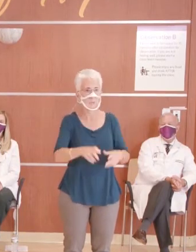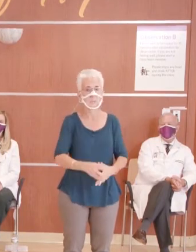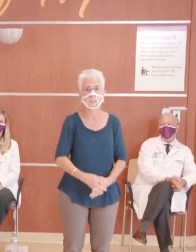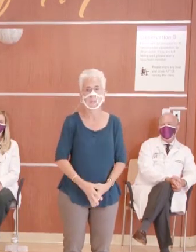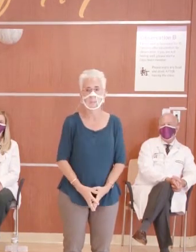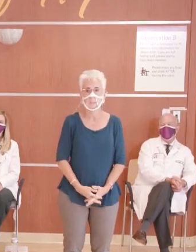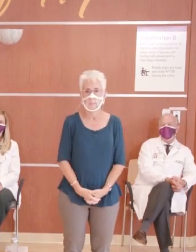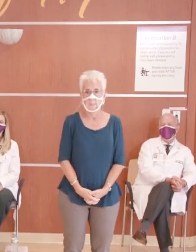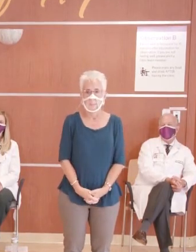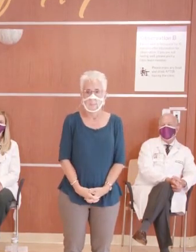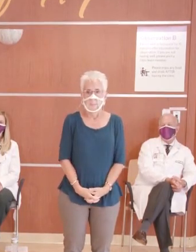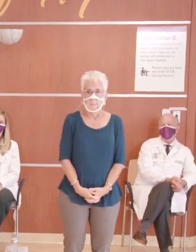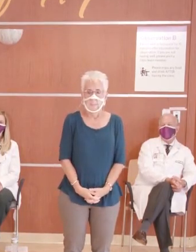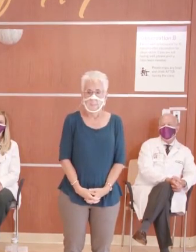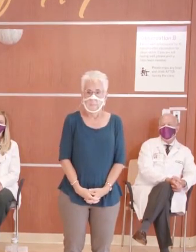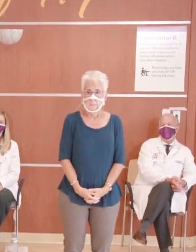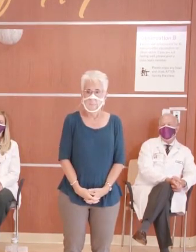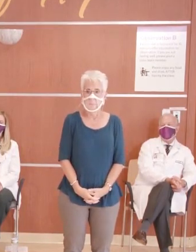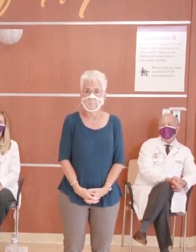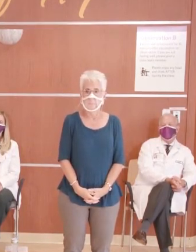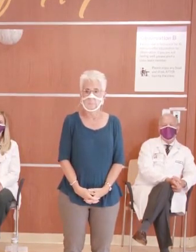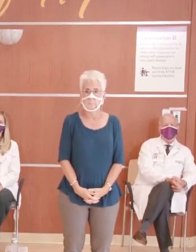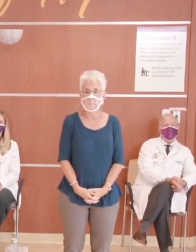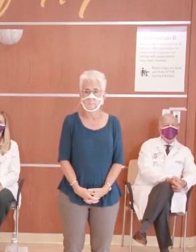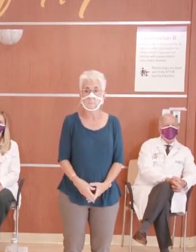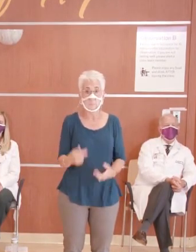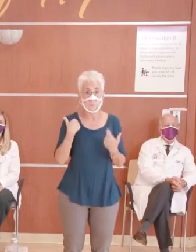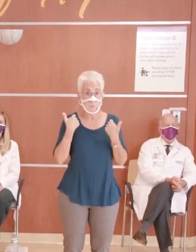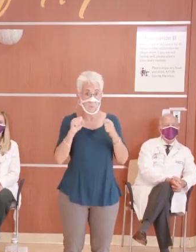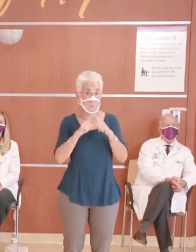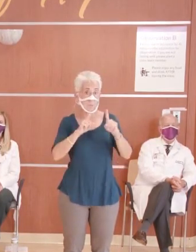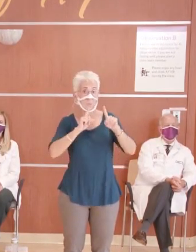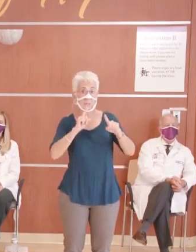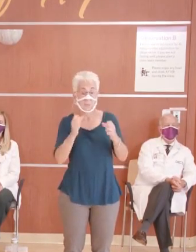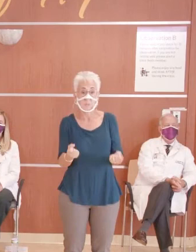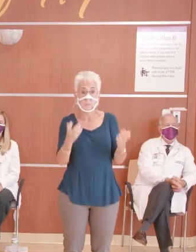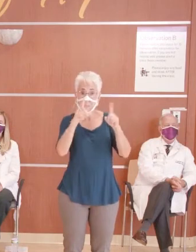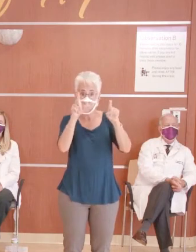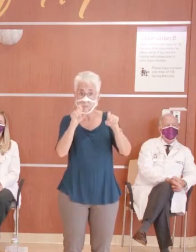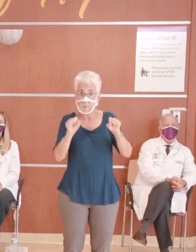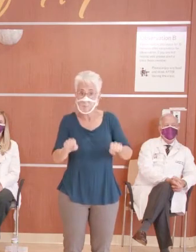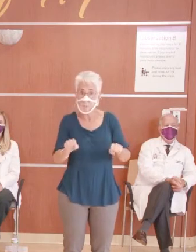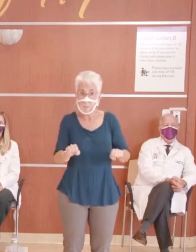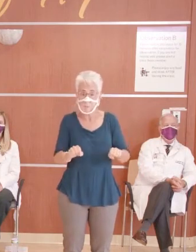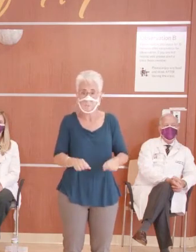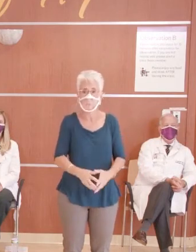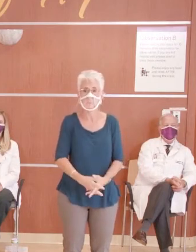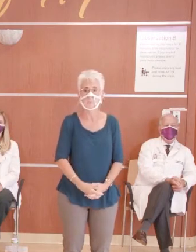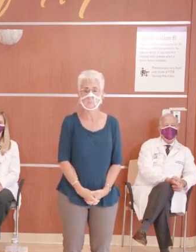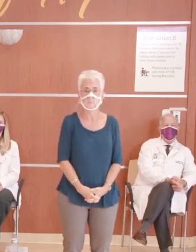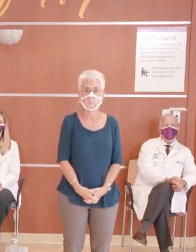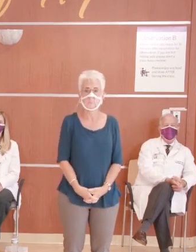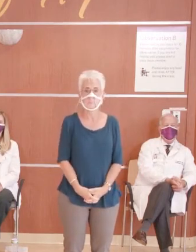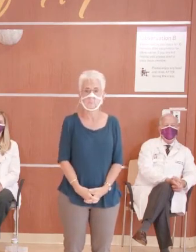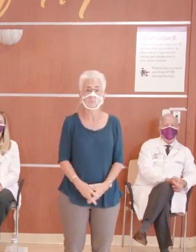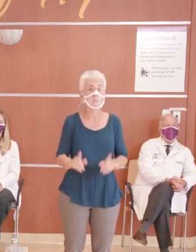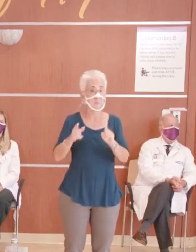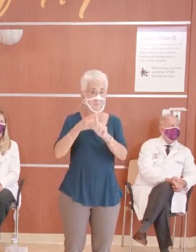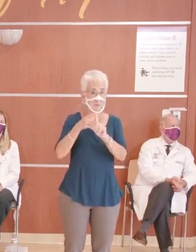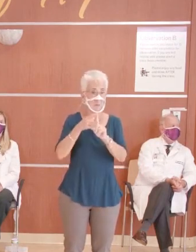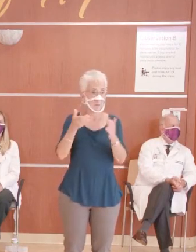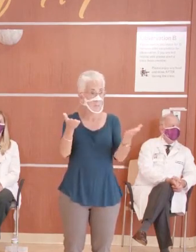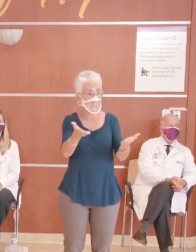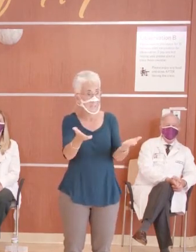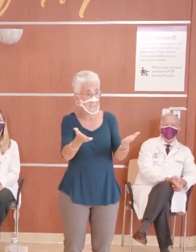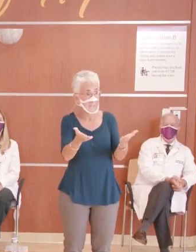I will call on you here in person. And we'll try to call on as many different media outlets as we can with the time allotted. So for the first one, we'll take